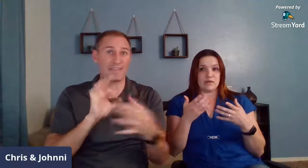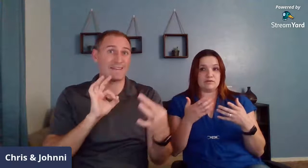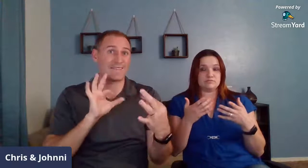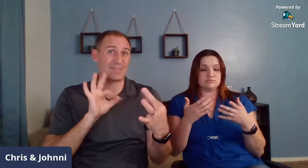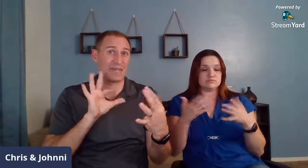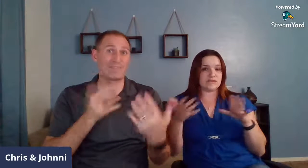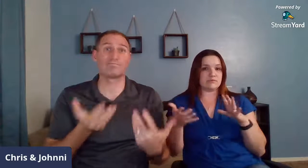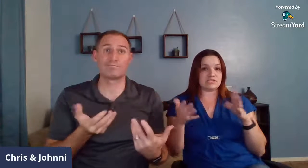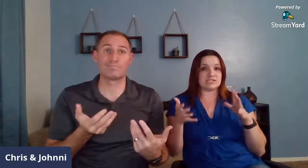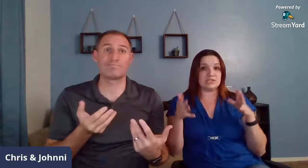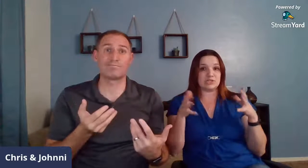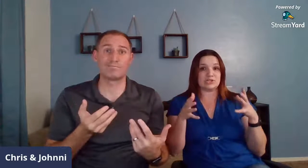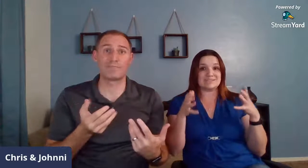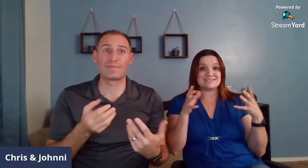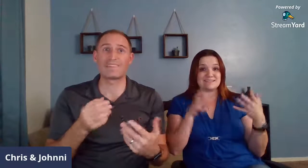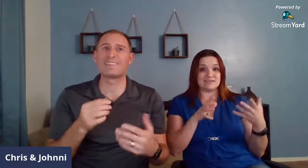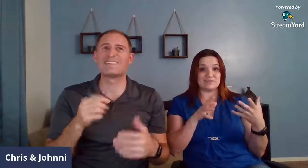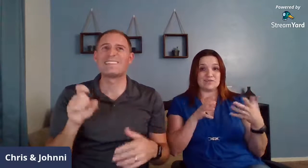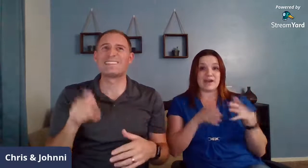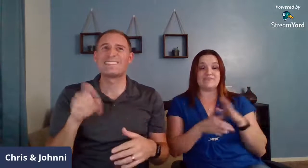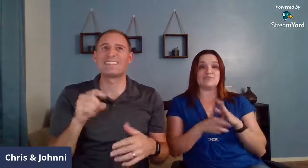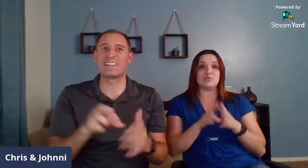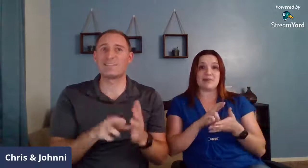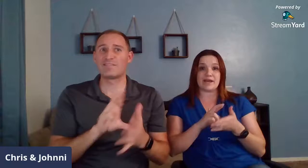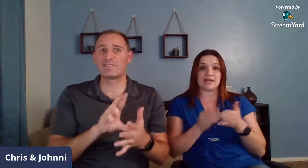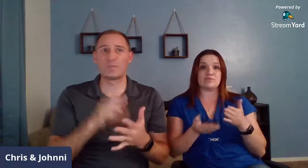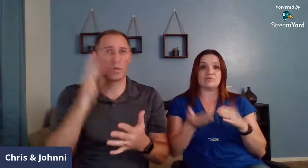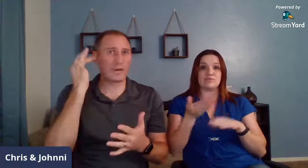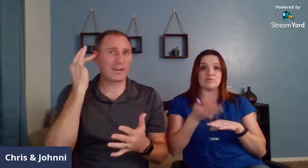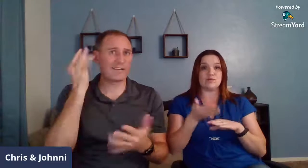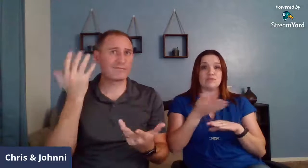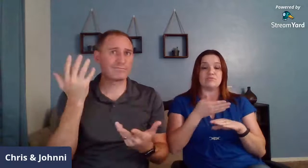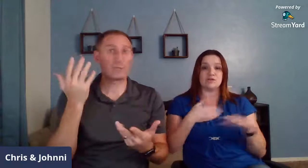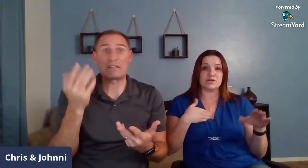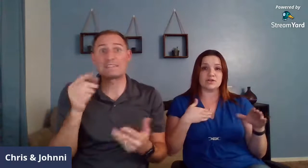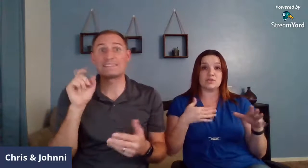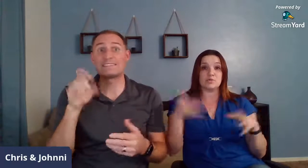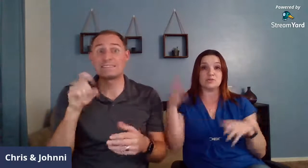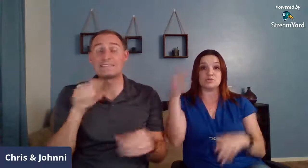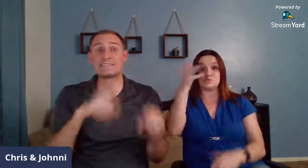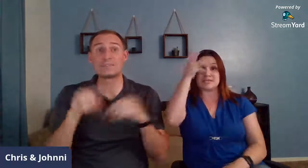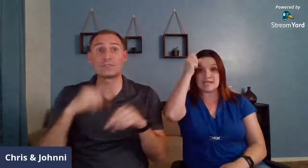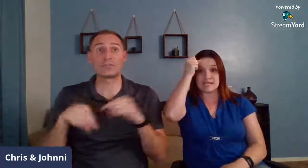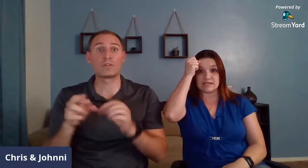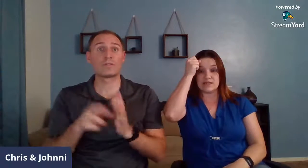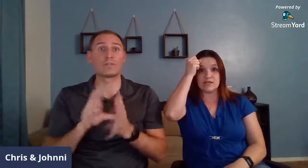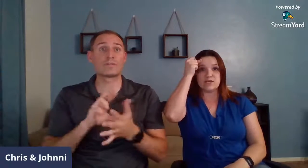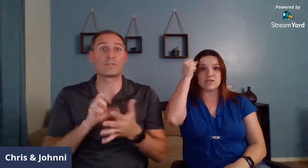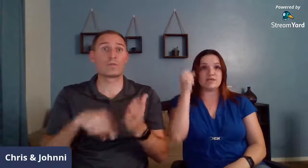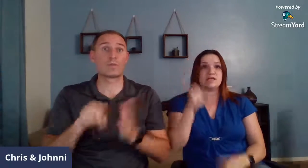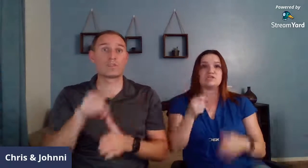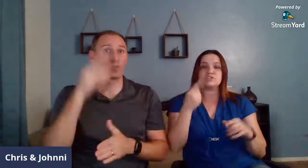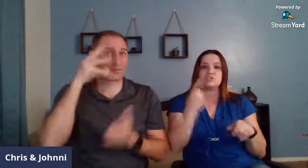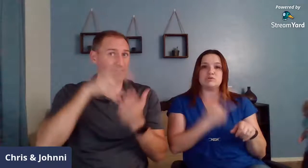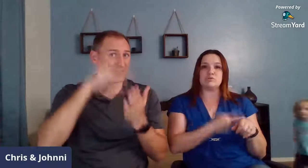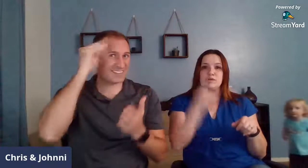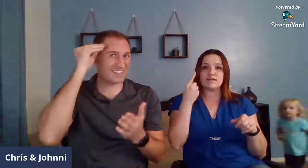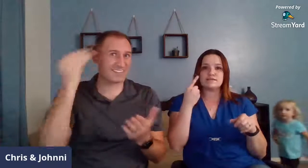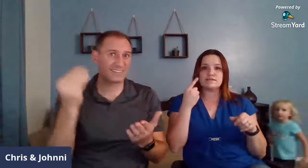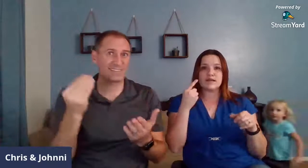Well, language is a learned skill. You have to go back and review what you learn in order to retain it. You can't just do it once